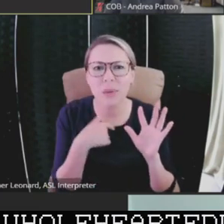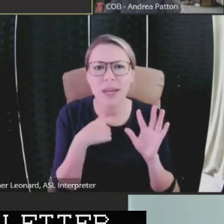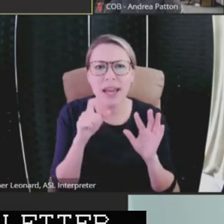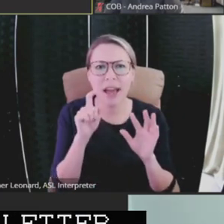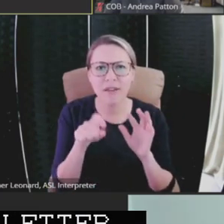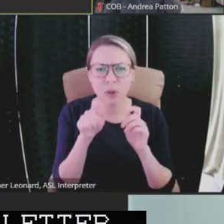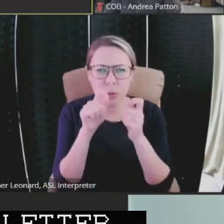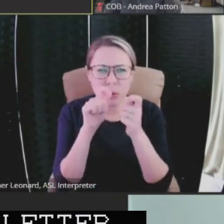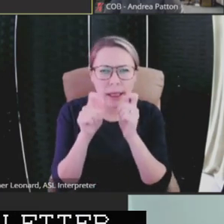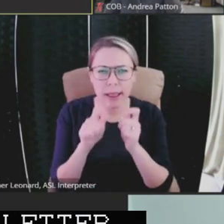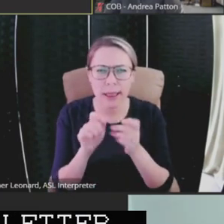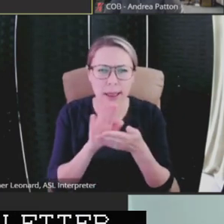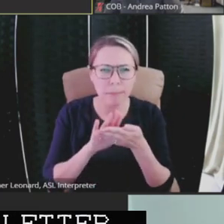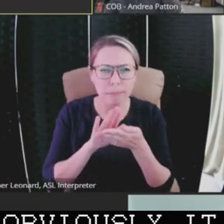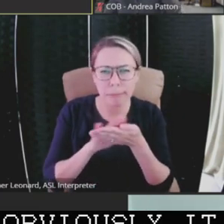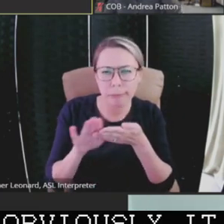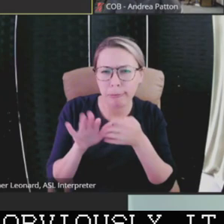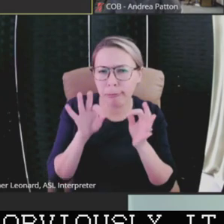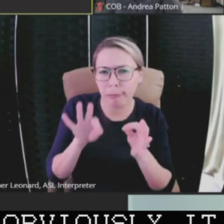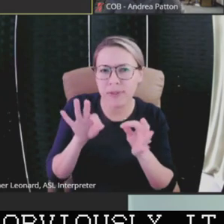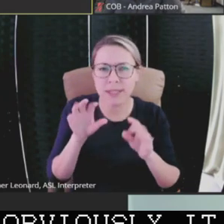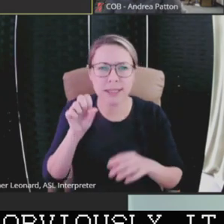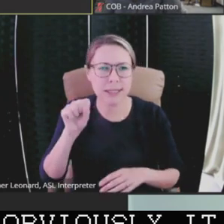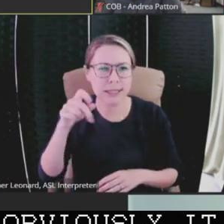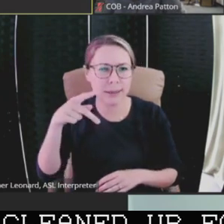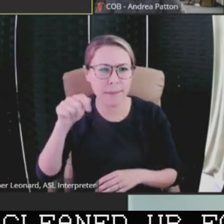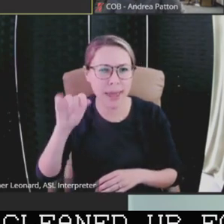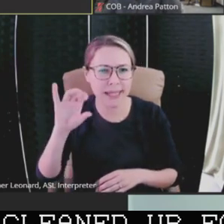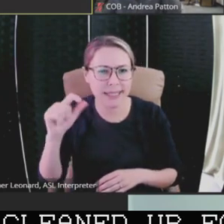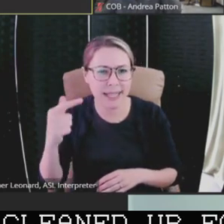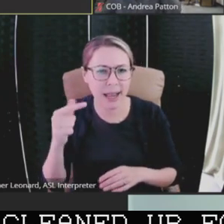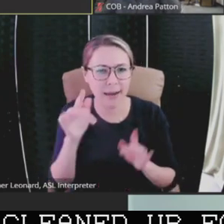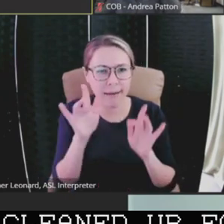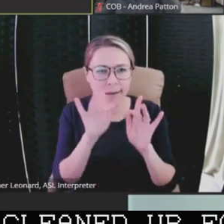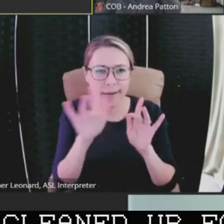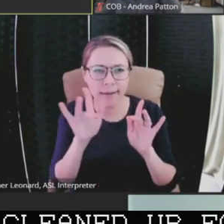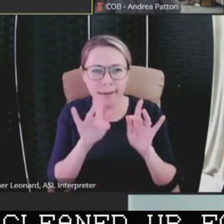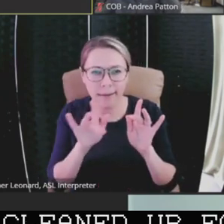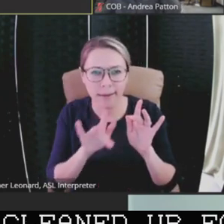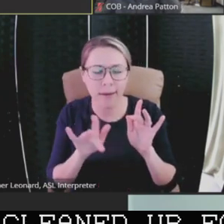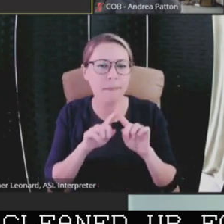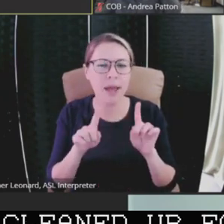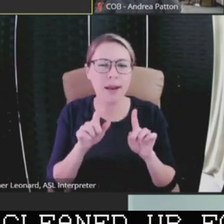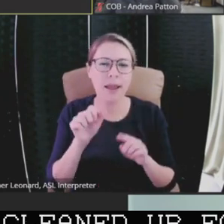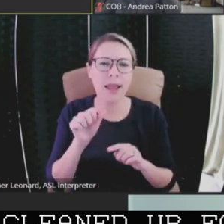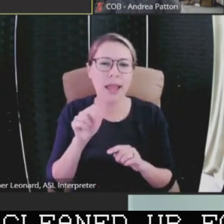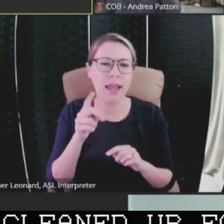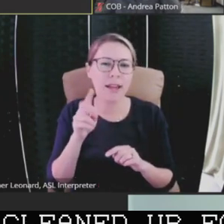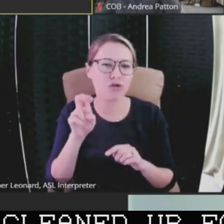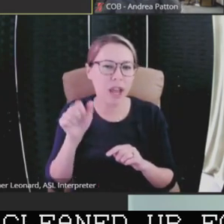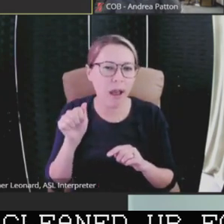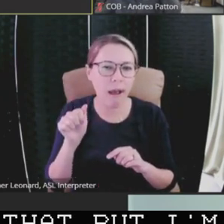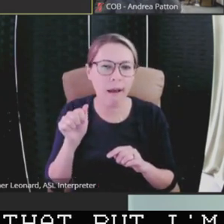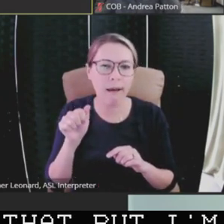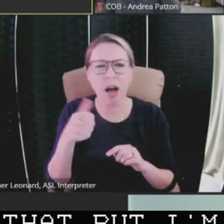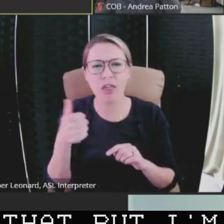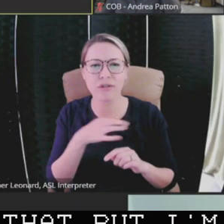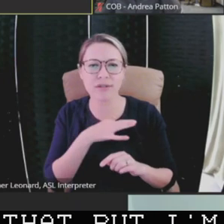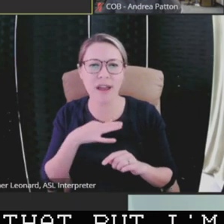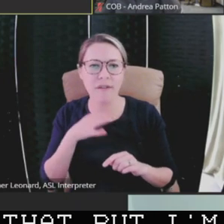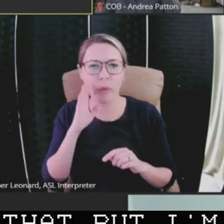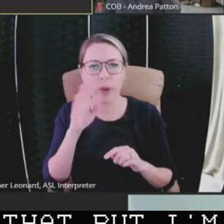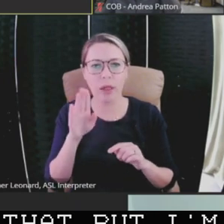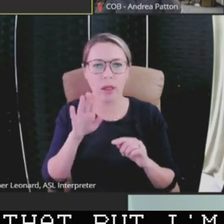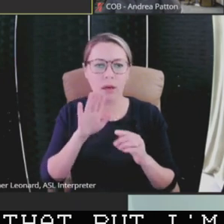know, spacing and all that, but I'm sure, you know, Andrea or other staff can take care of that. But I